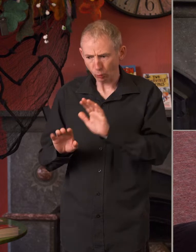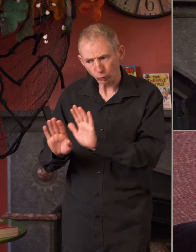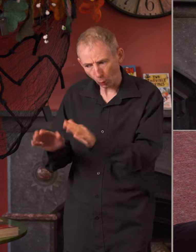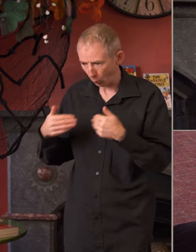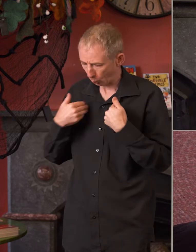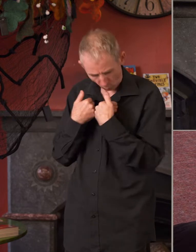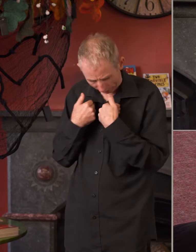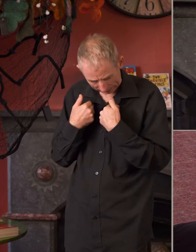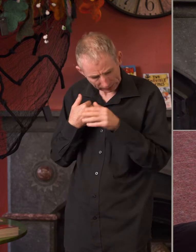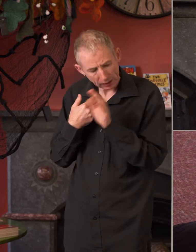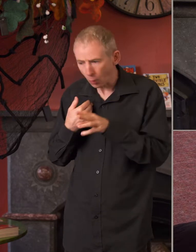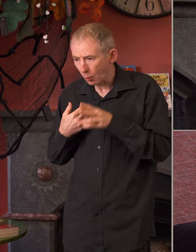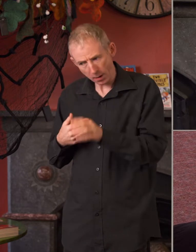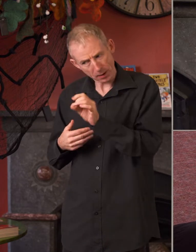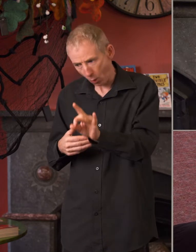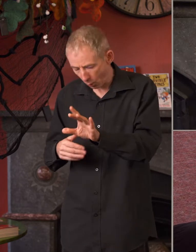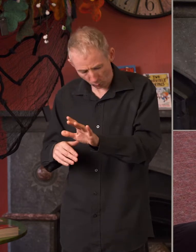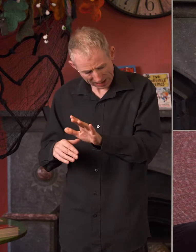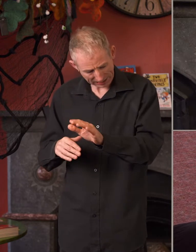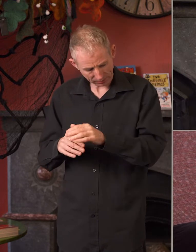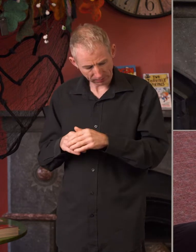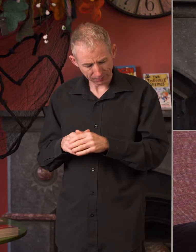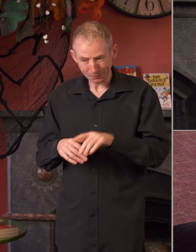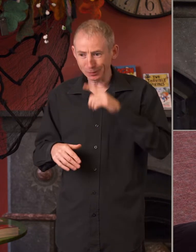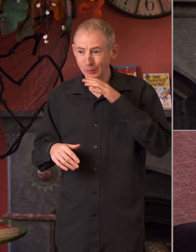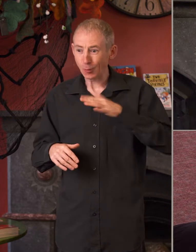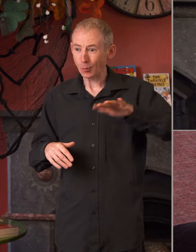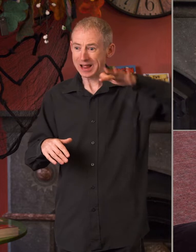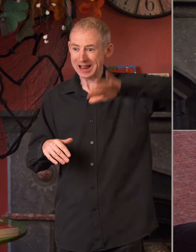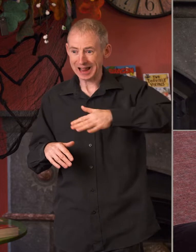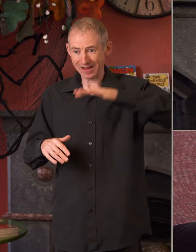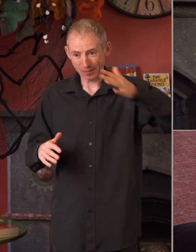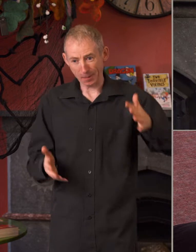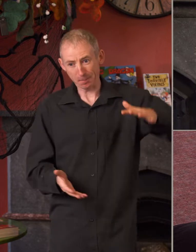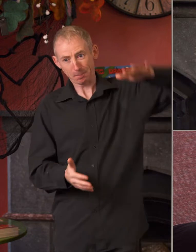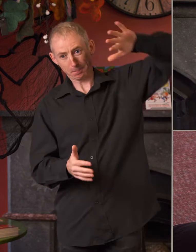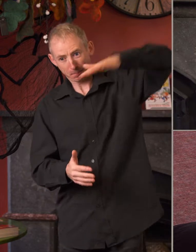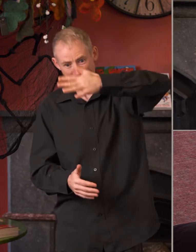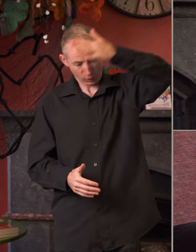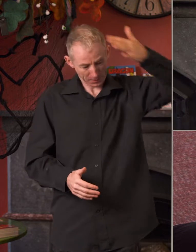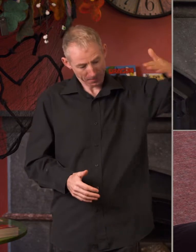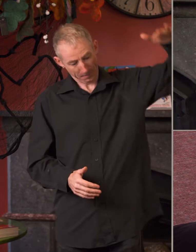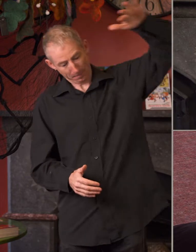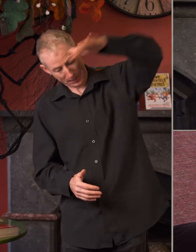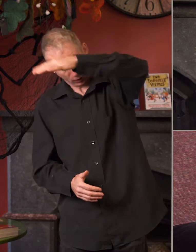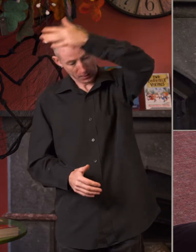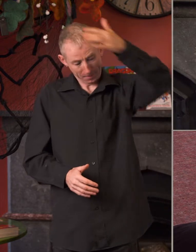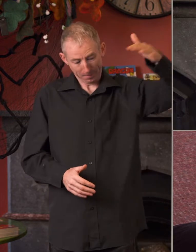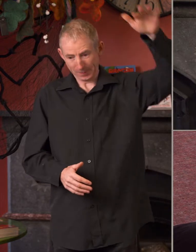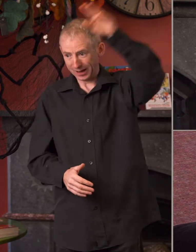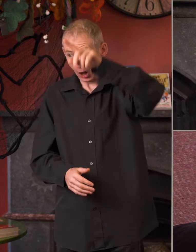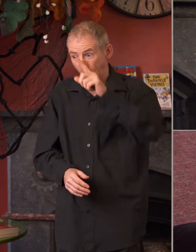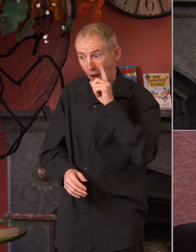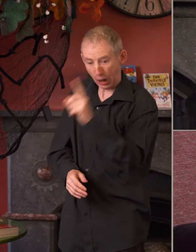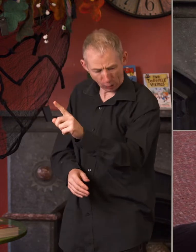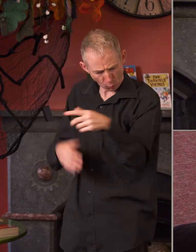It will be okay. But the waves are getting bigger. Look, a huge